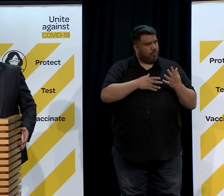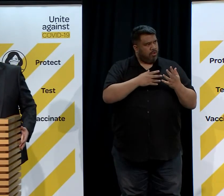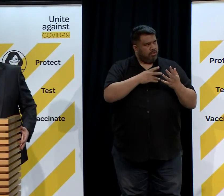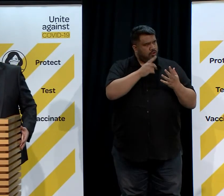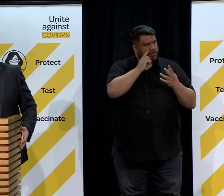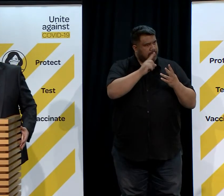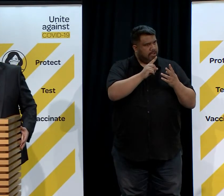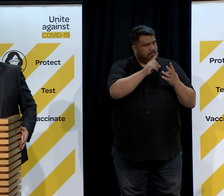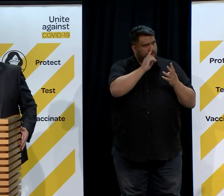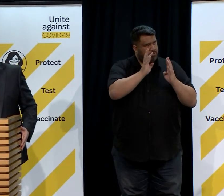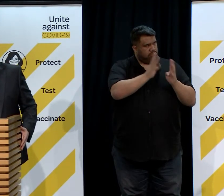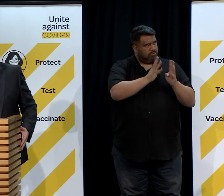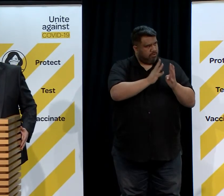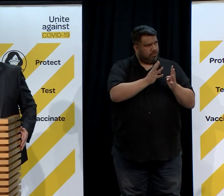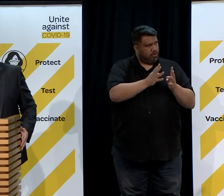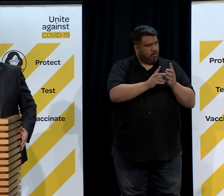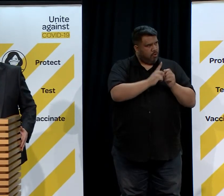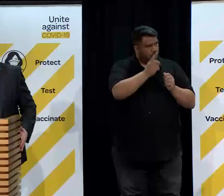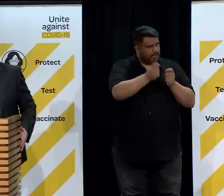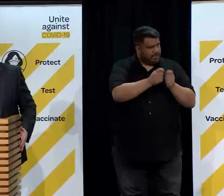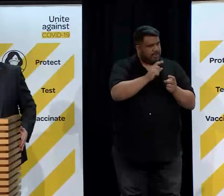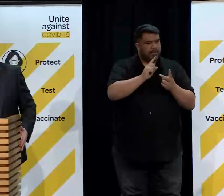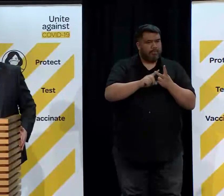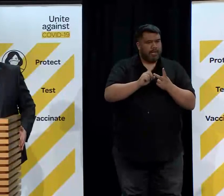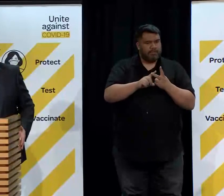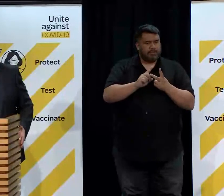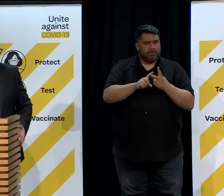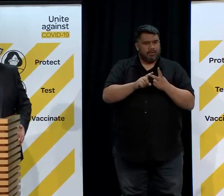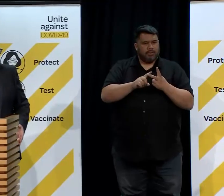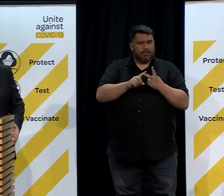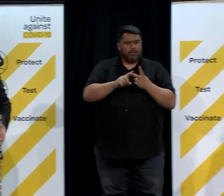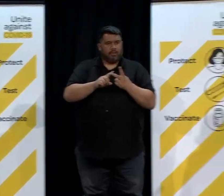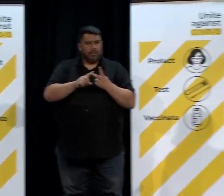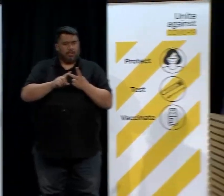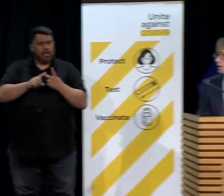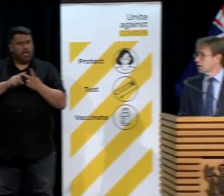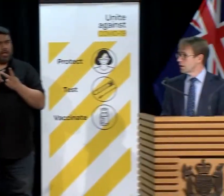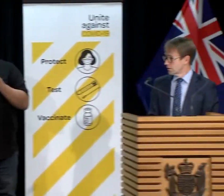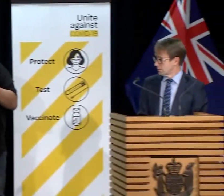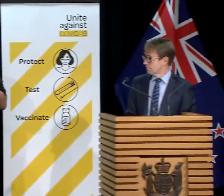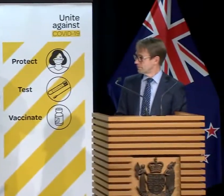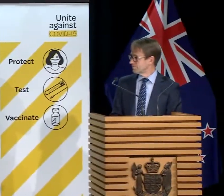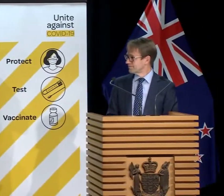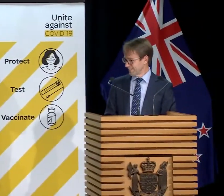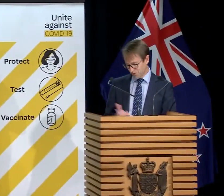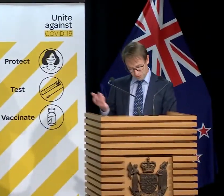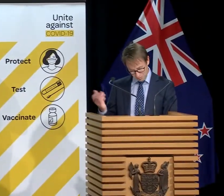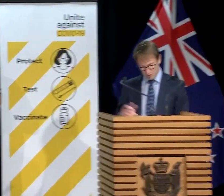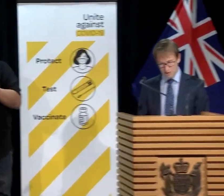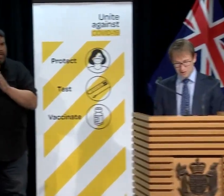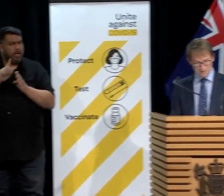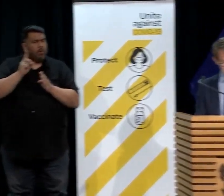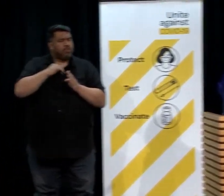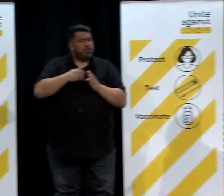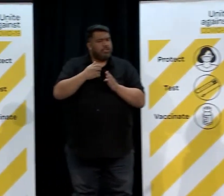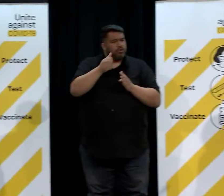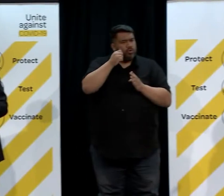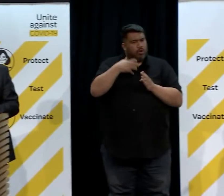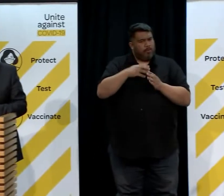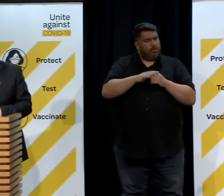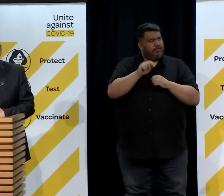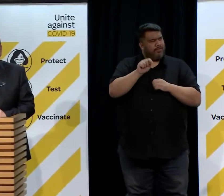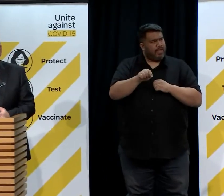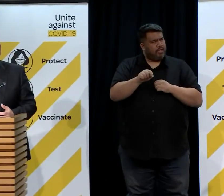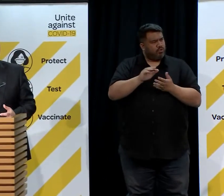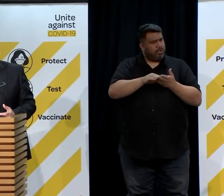mystery cases that keep popping up have on your decision on whether or not they move out? Well, I'll start and then hand to Dr. Bloomfield. From